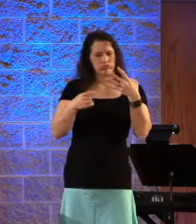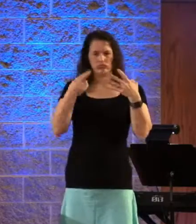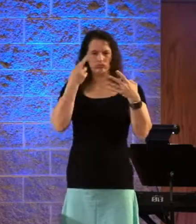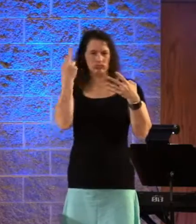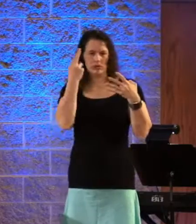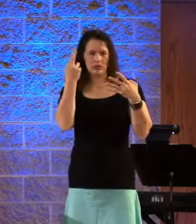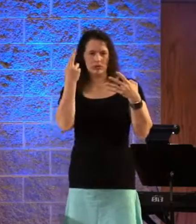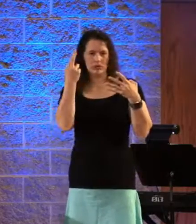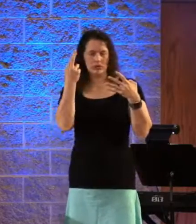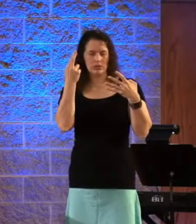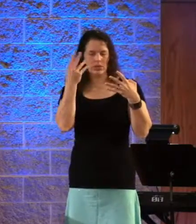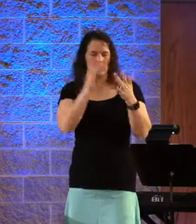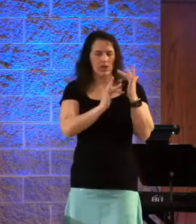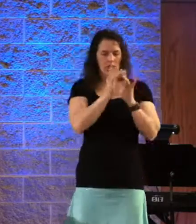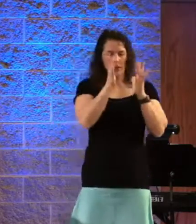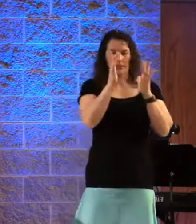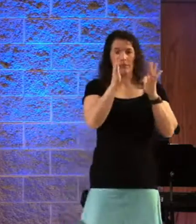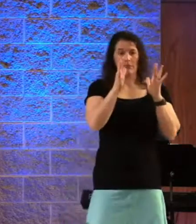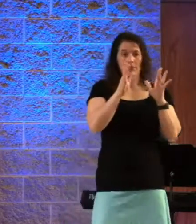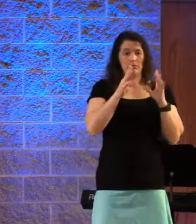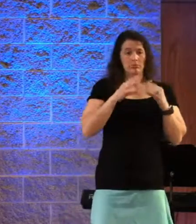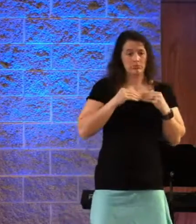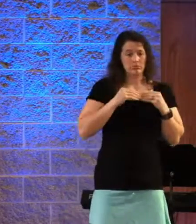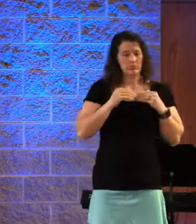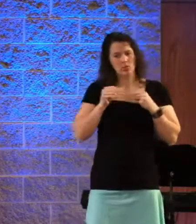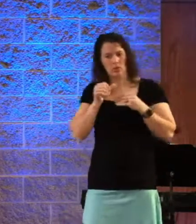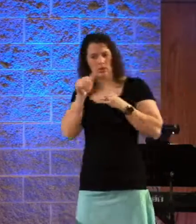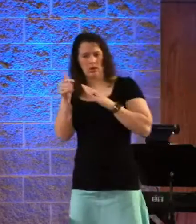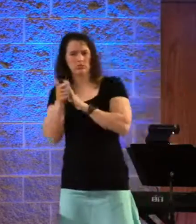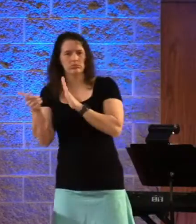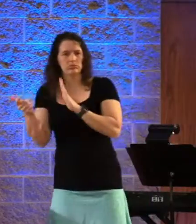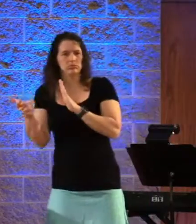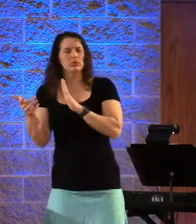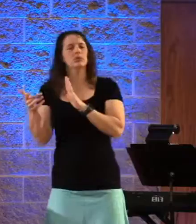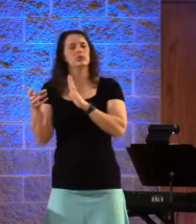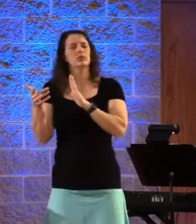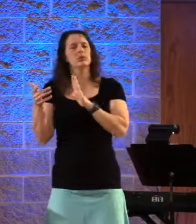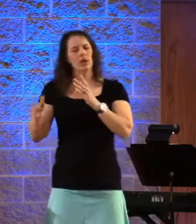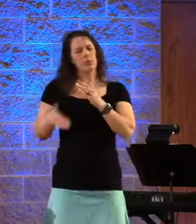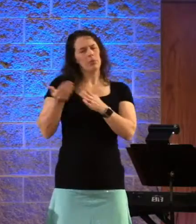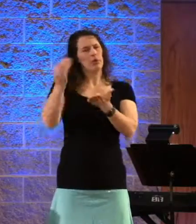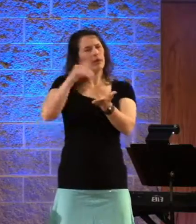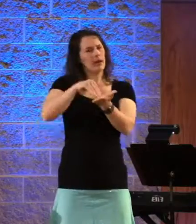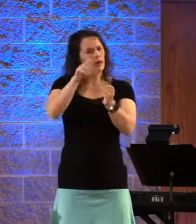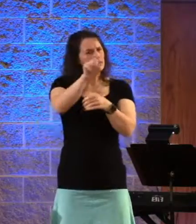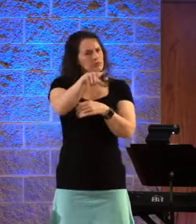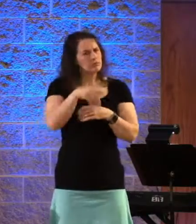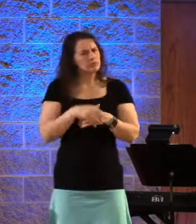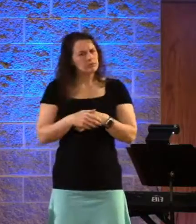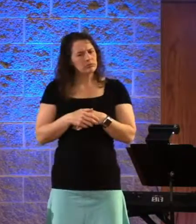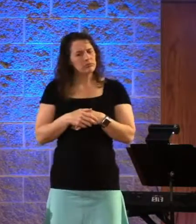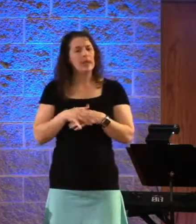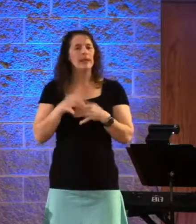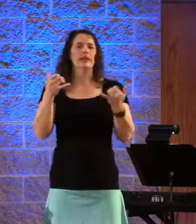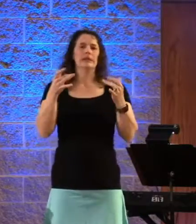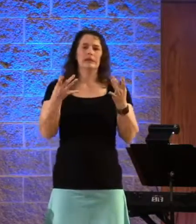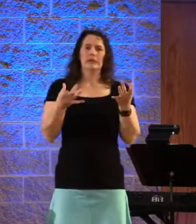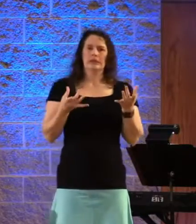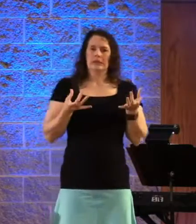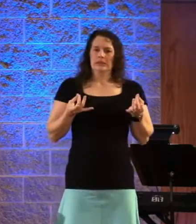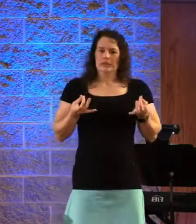can they remarry? This is a very sensitive subject. It is a subject that is